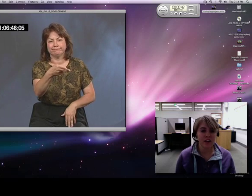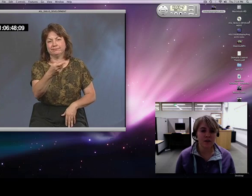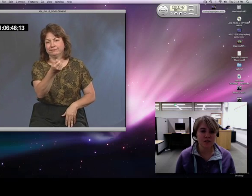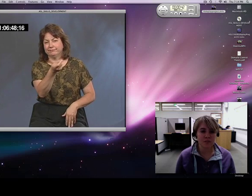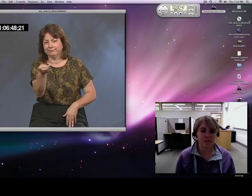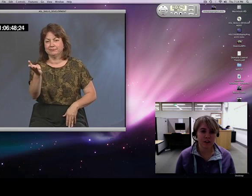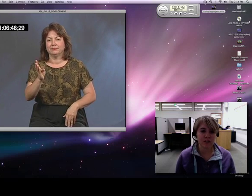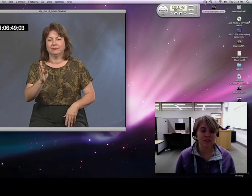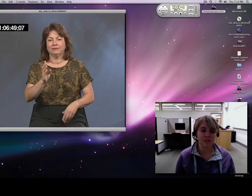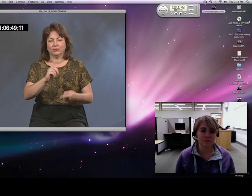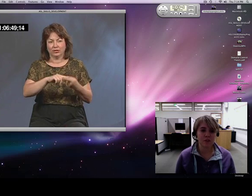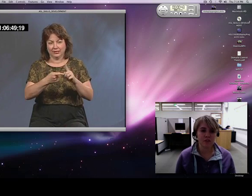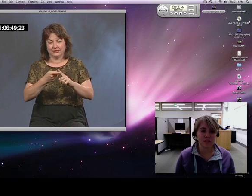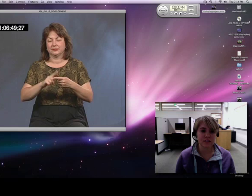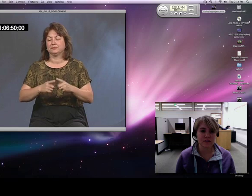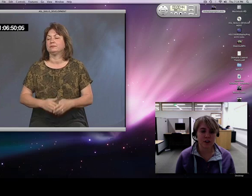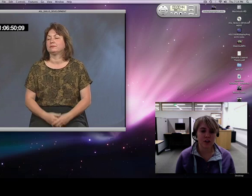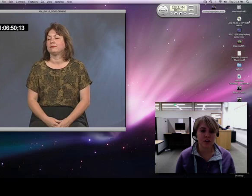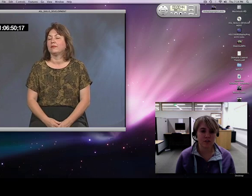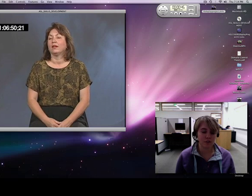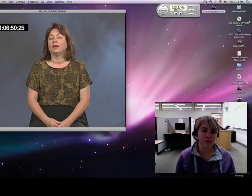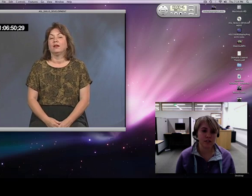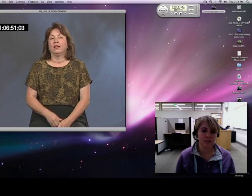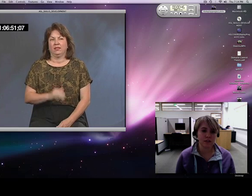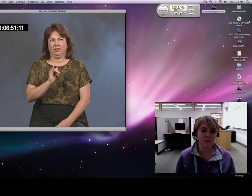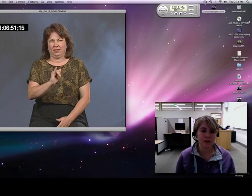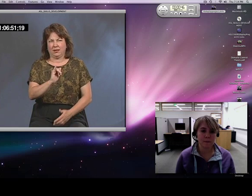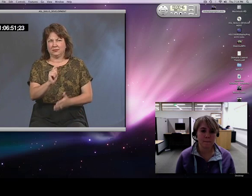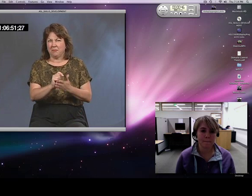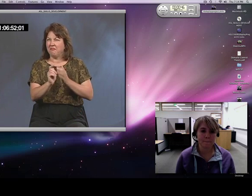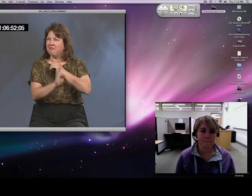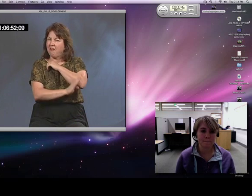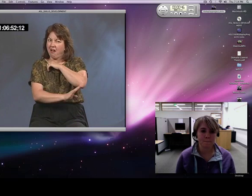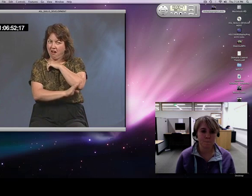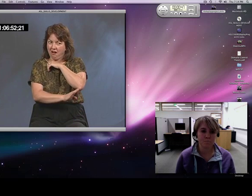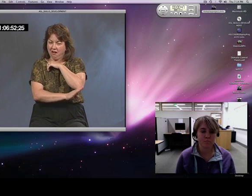I lived in a house with my friend. Both of us lived there, a few friends lived there.